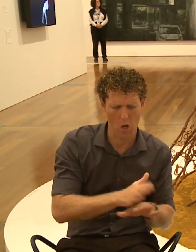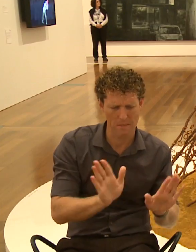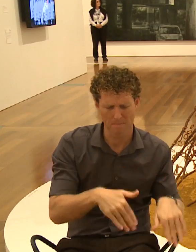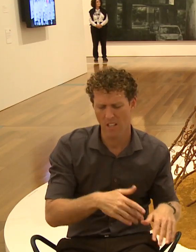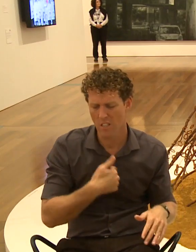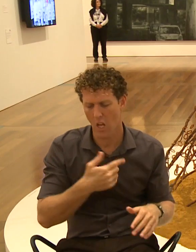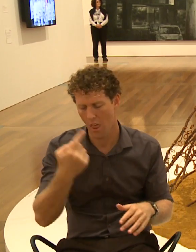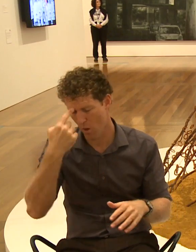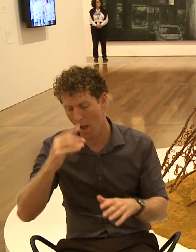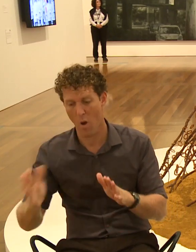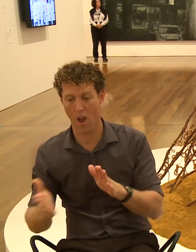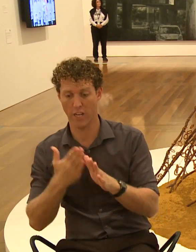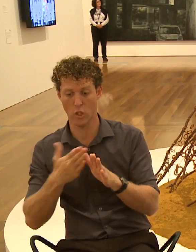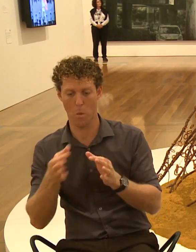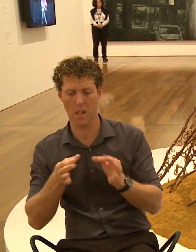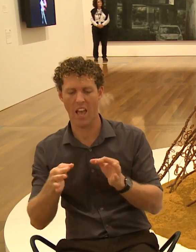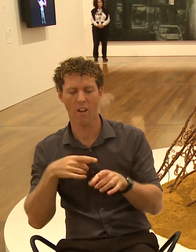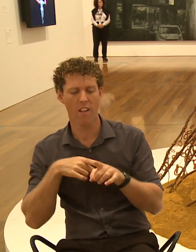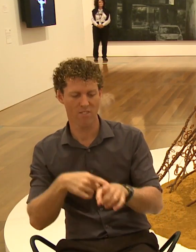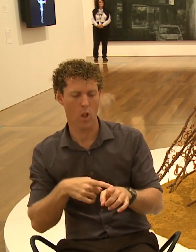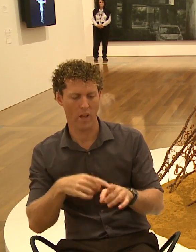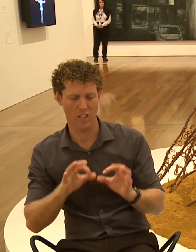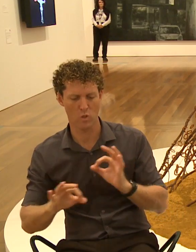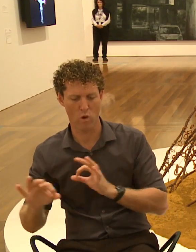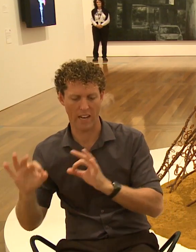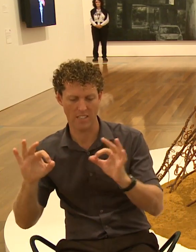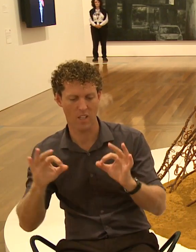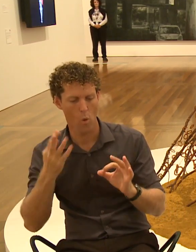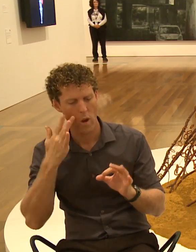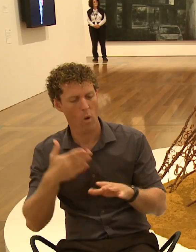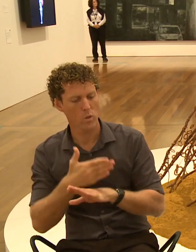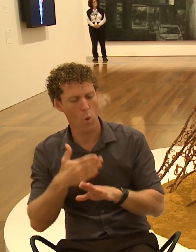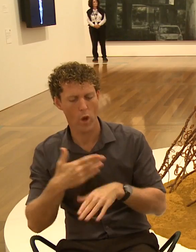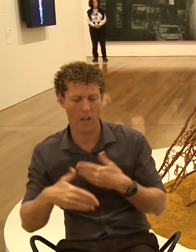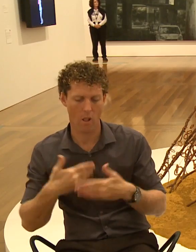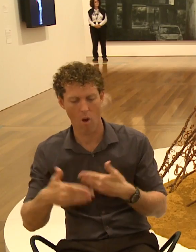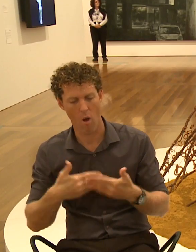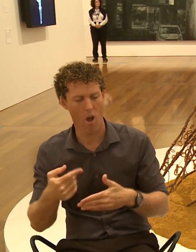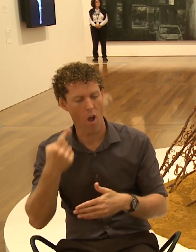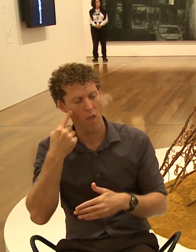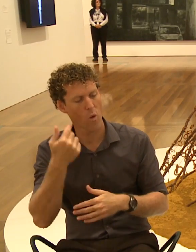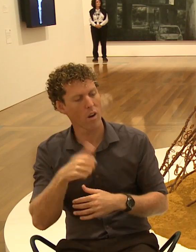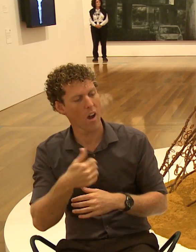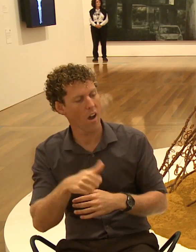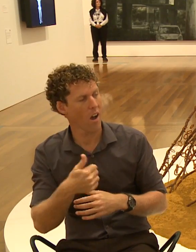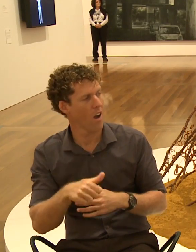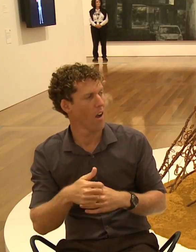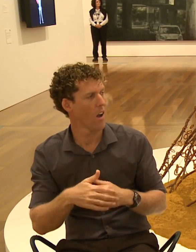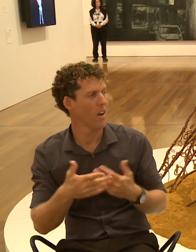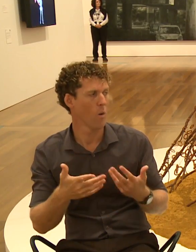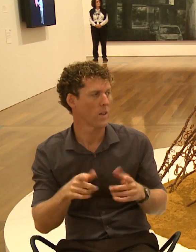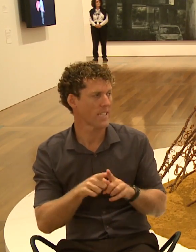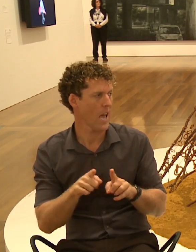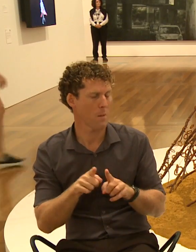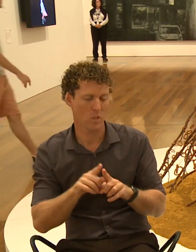my initial plan of doing the rings. And then as I was working along it, I thought, well, you know, this is, and of course, like with all